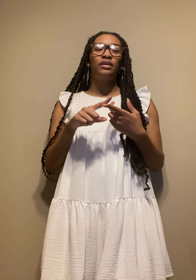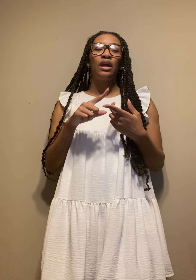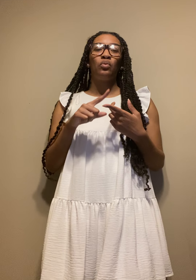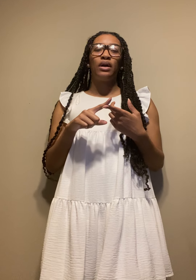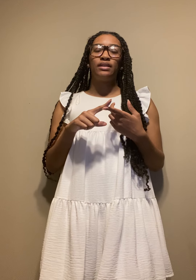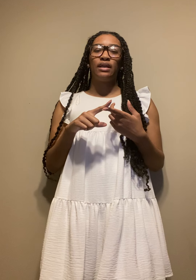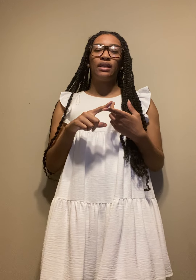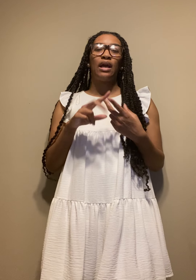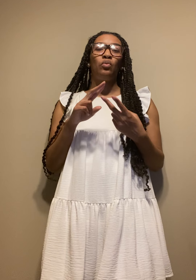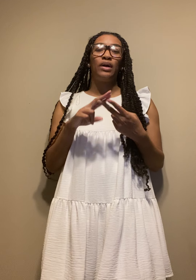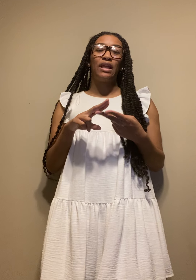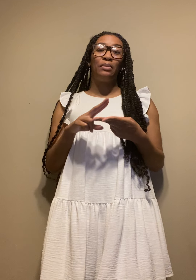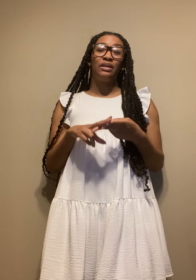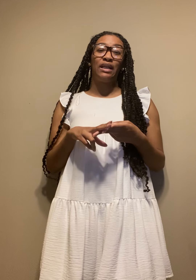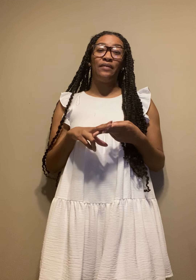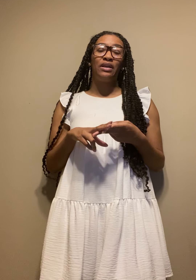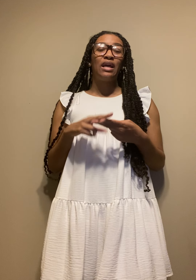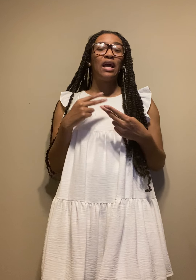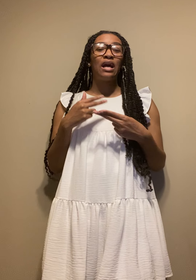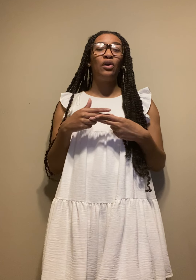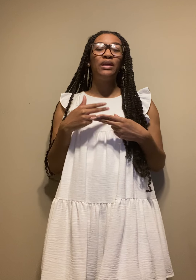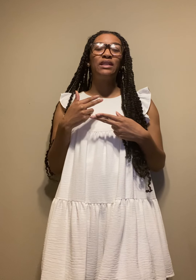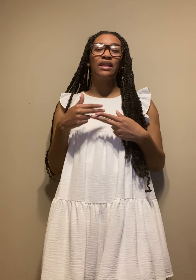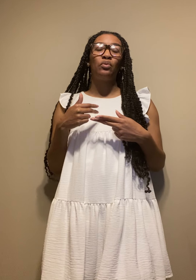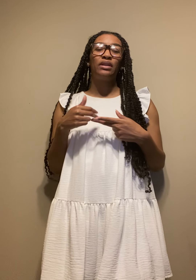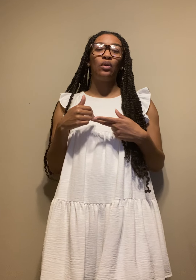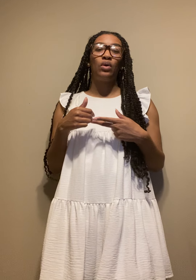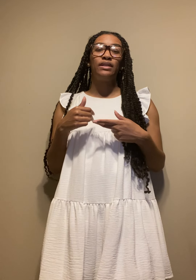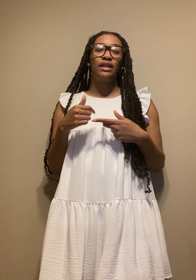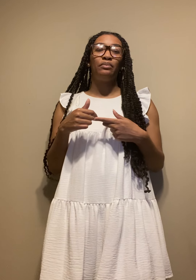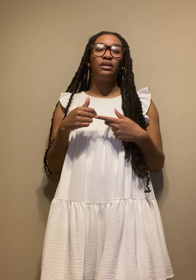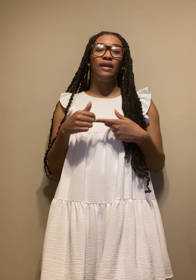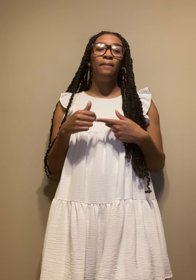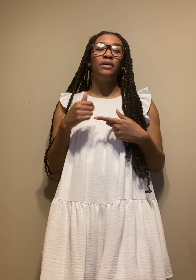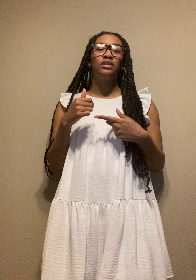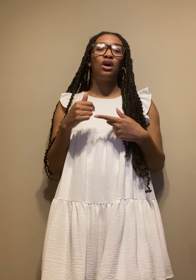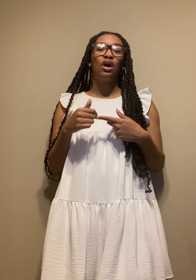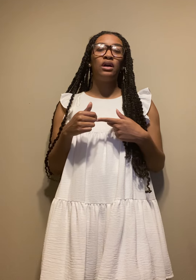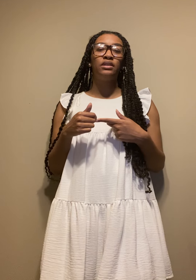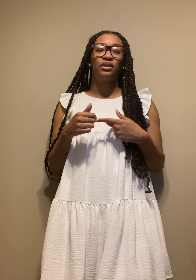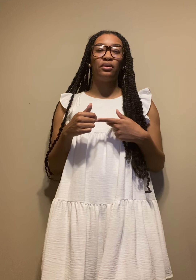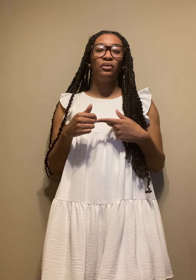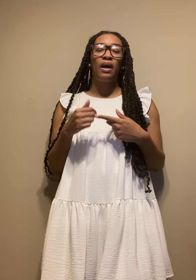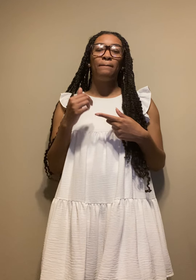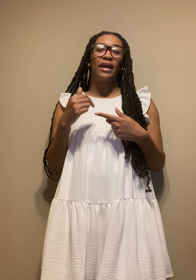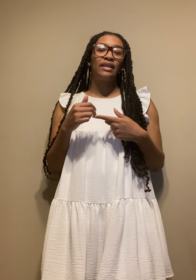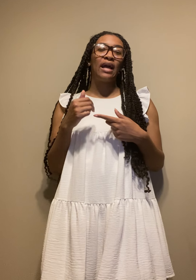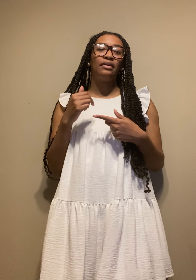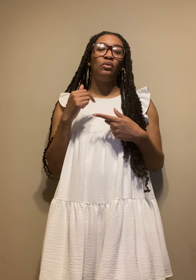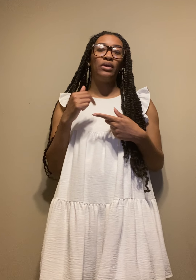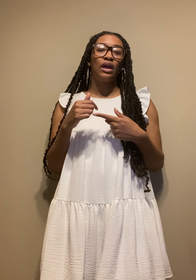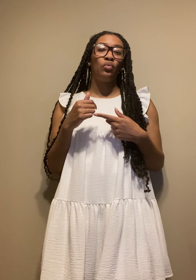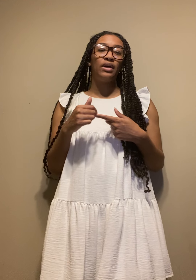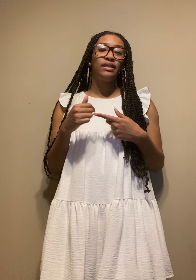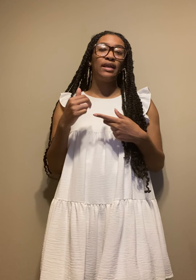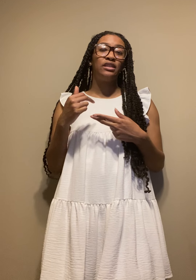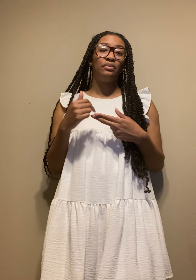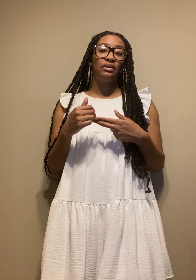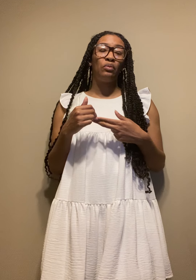they wanted and what they believed. And not only to state what they wanted and believed, but to also make that what they wanted and to what